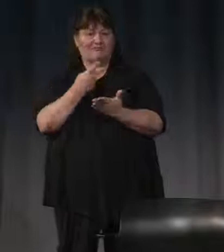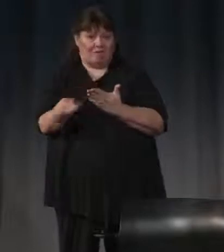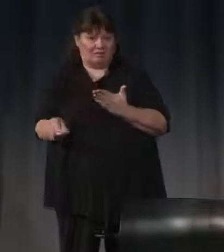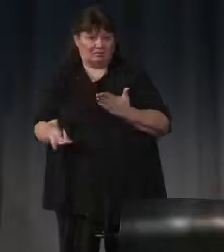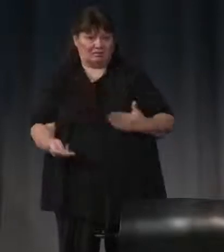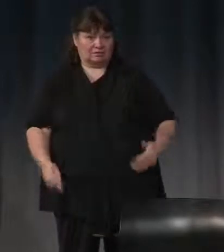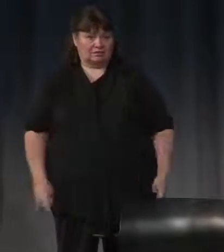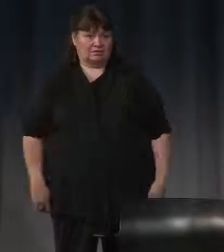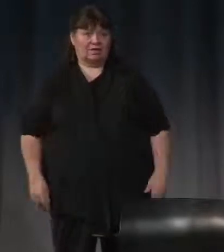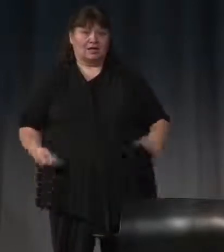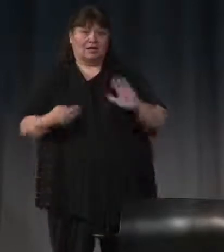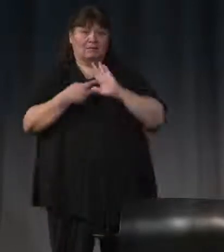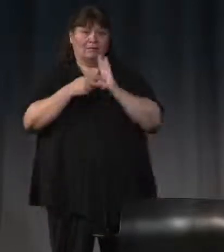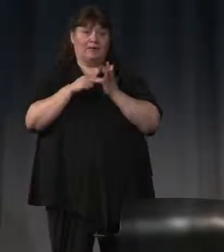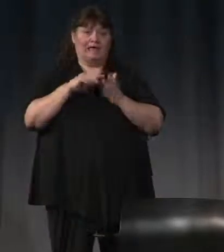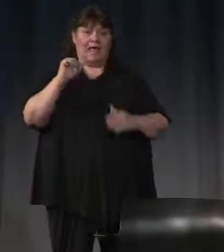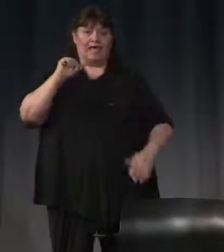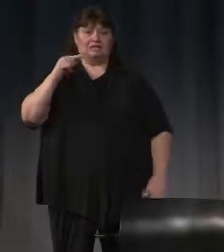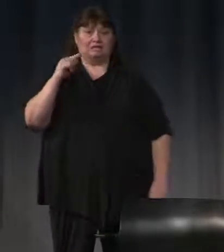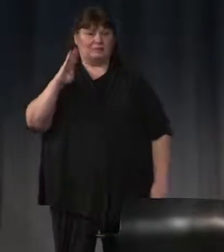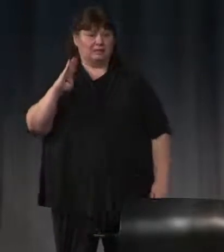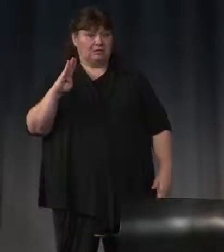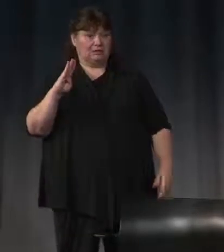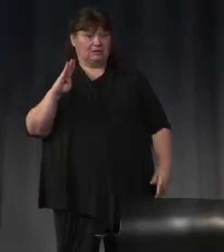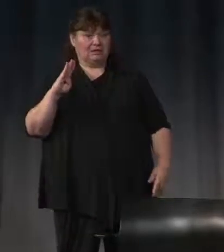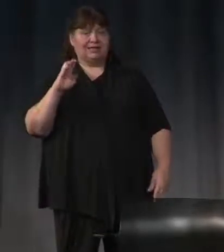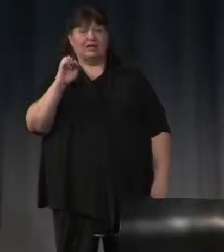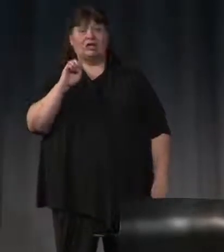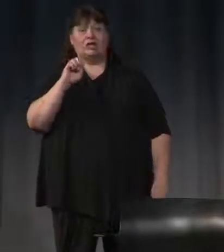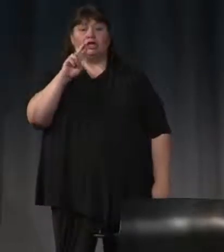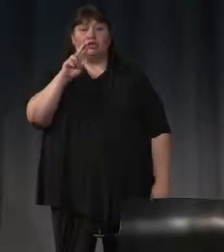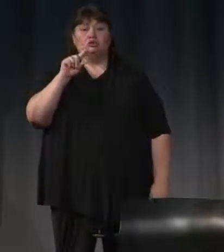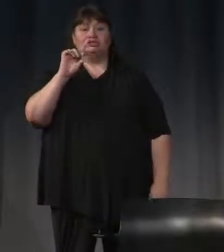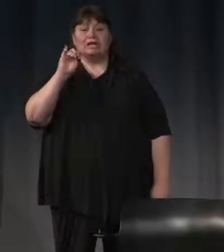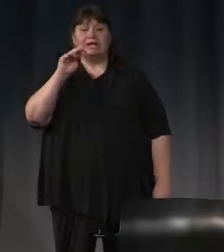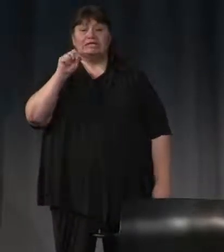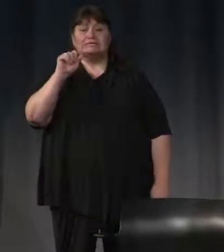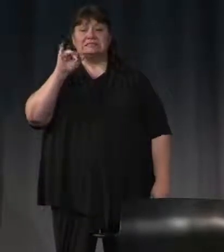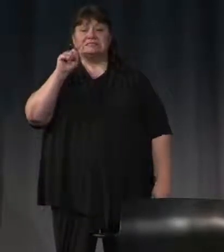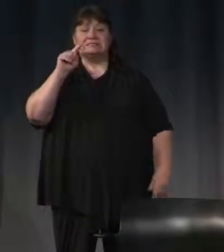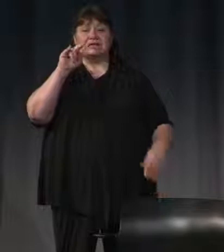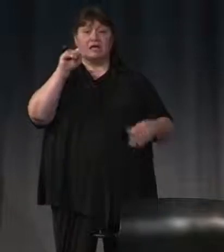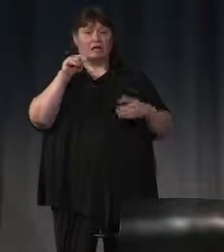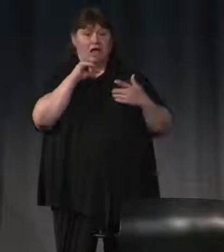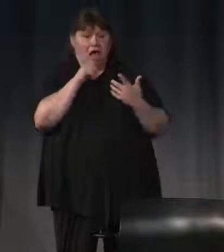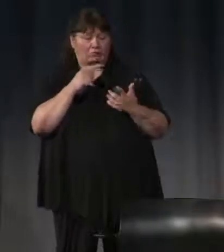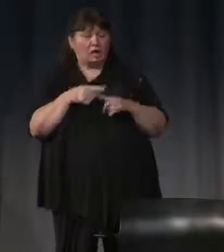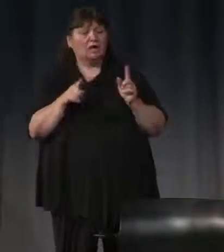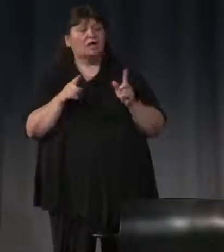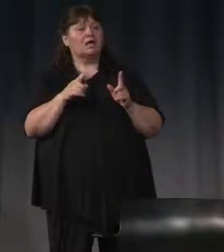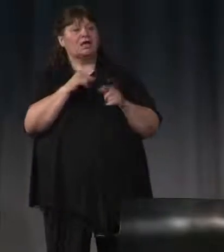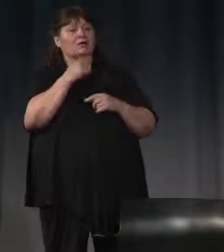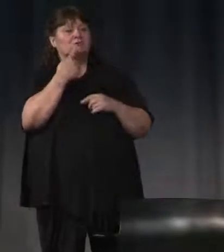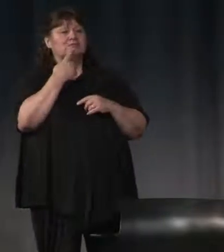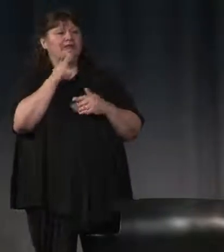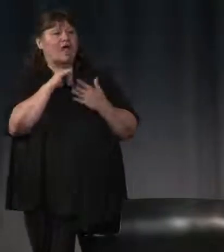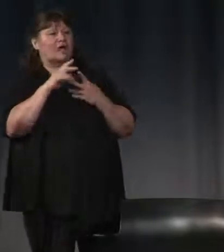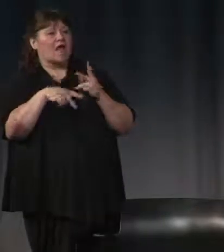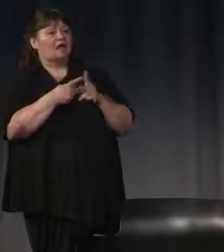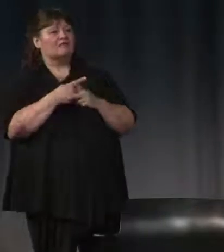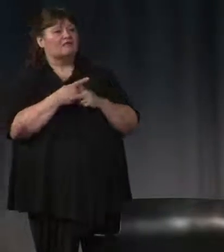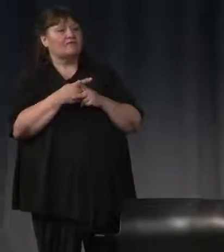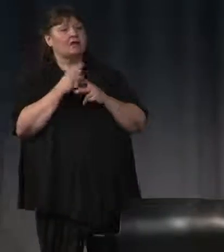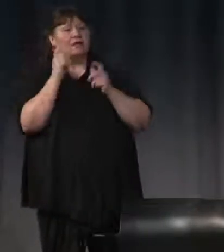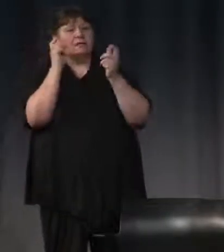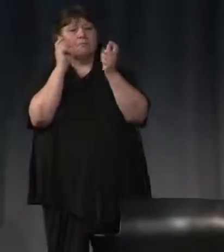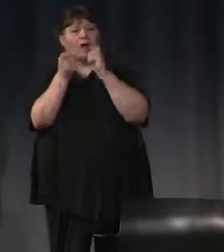So it's not to say that Bell wasn't a eugenicist. He was, and he used that term about himself. And it isn't to say that the kind of